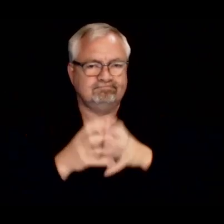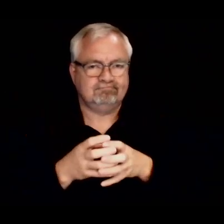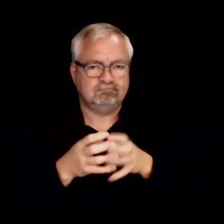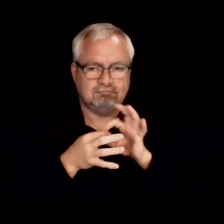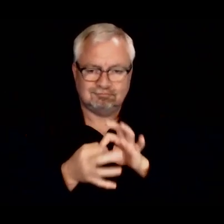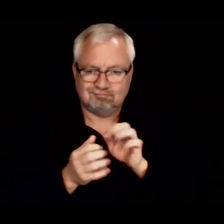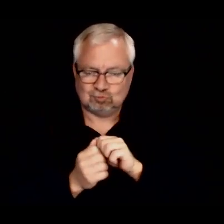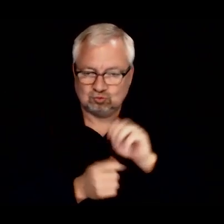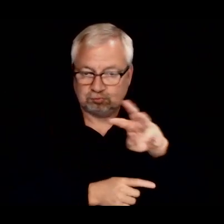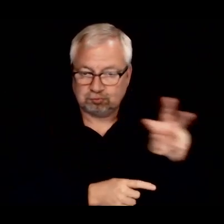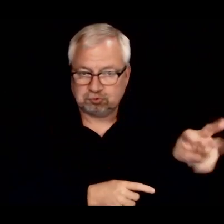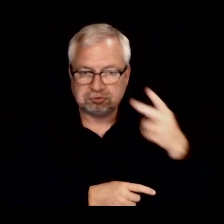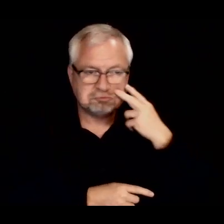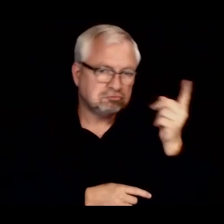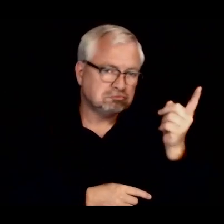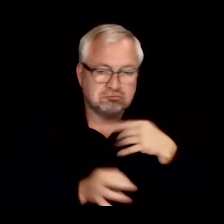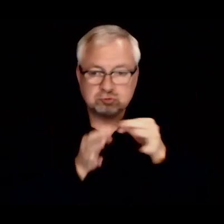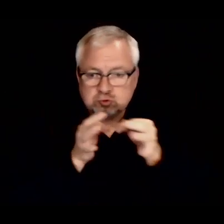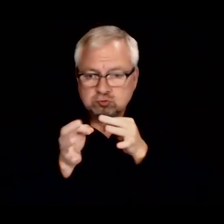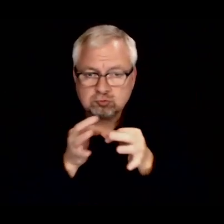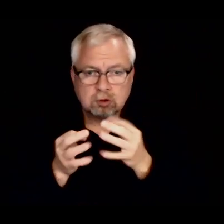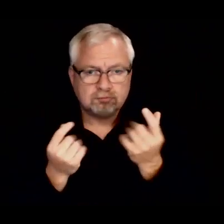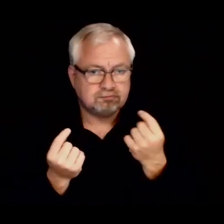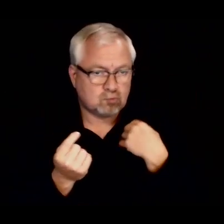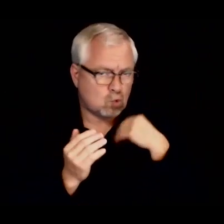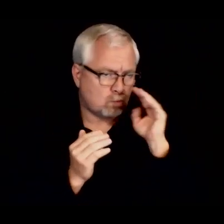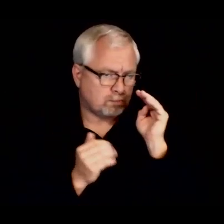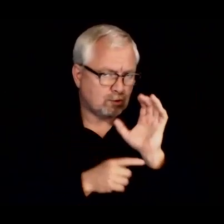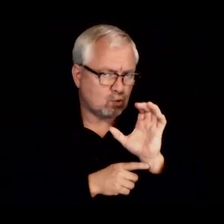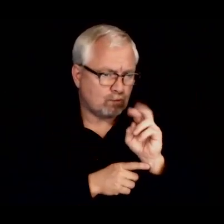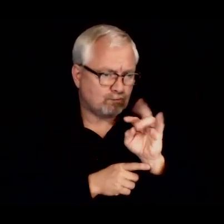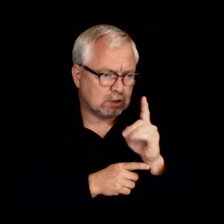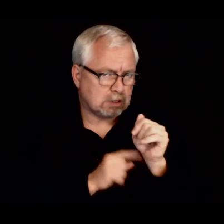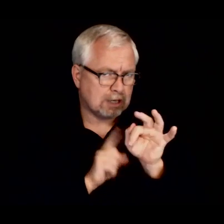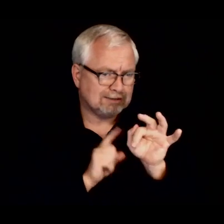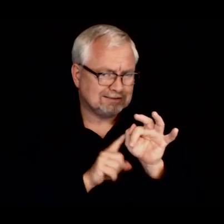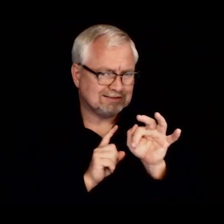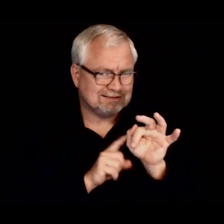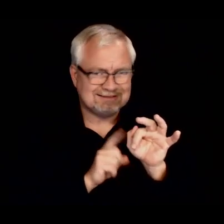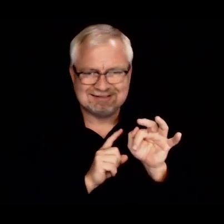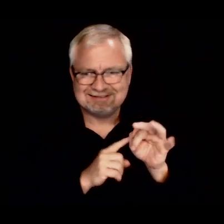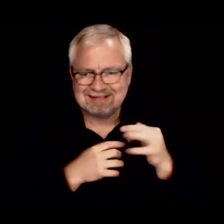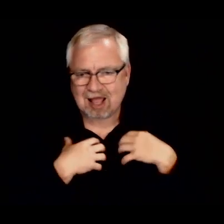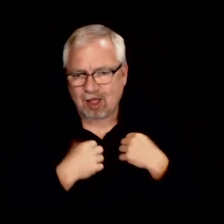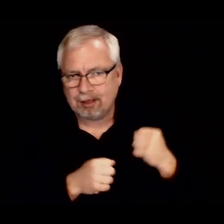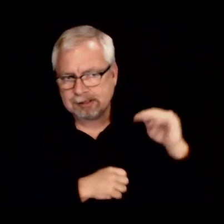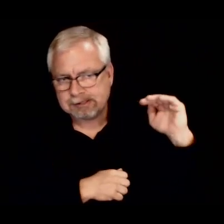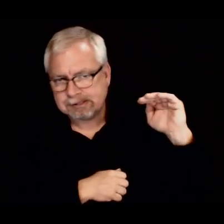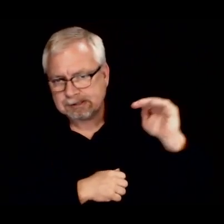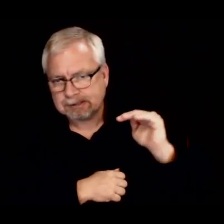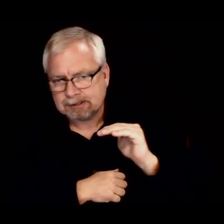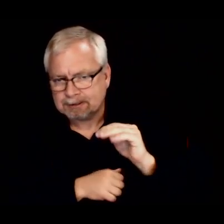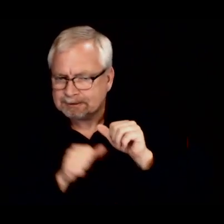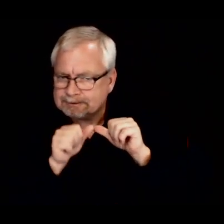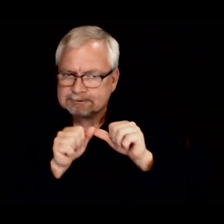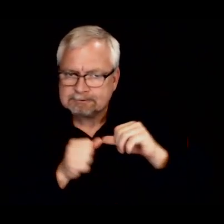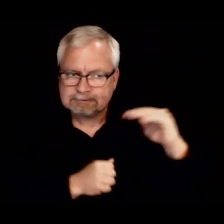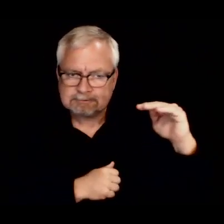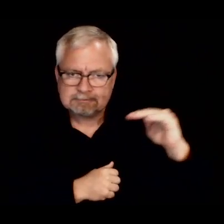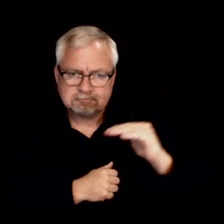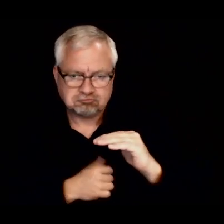very hopeful that if the COVID-19 health measures continue to improve, we expect to be able to resume games and competitions